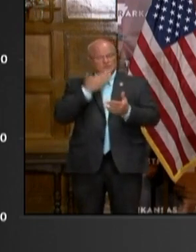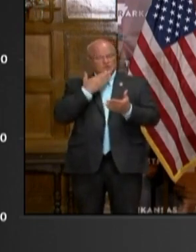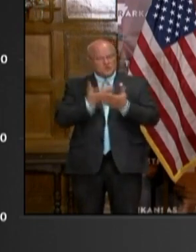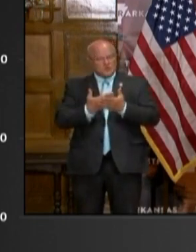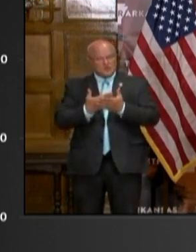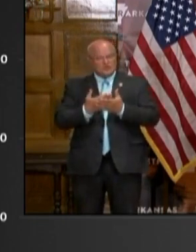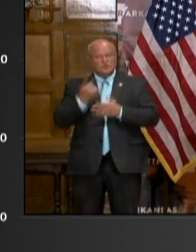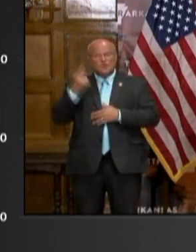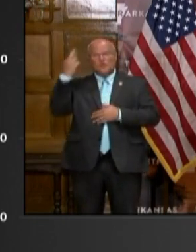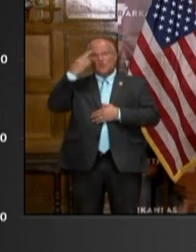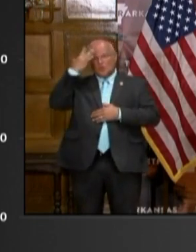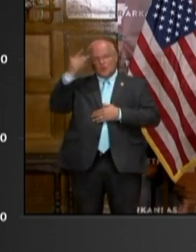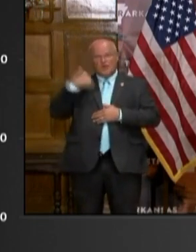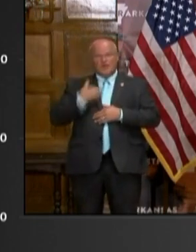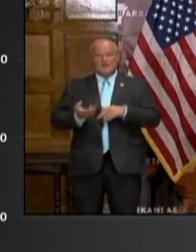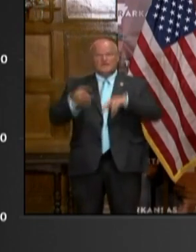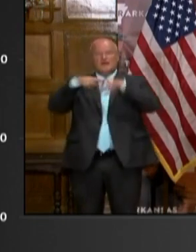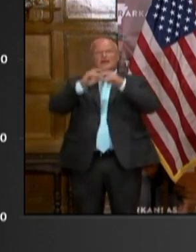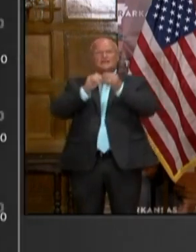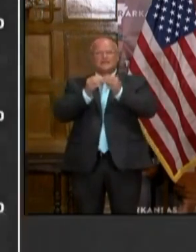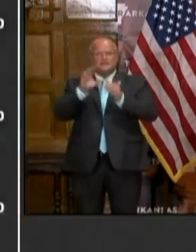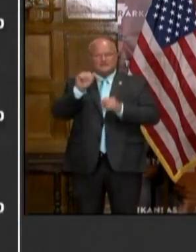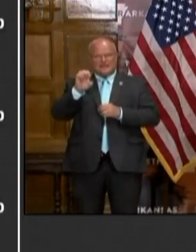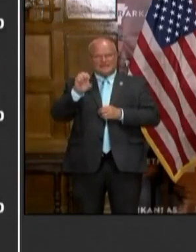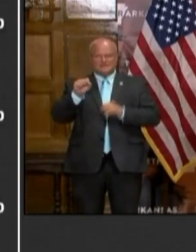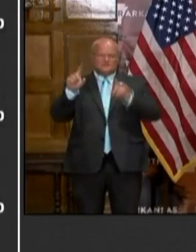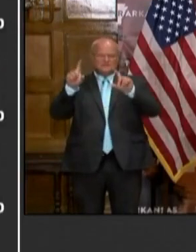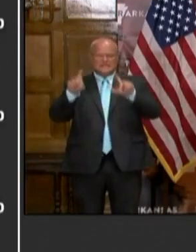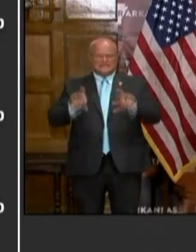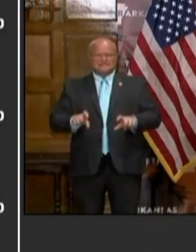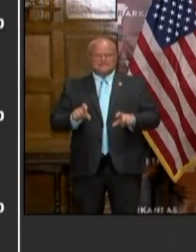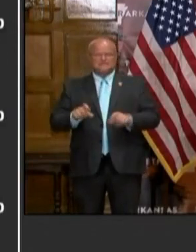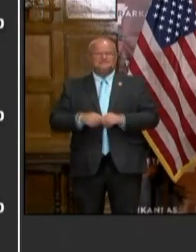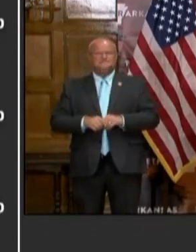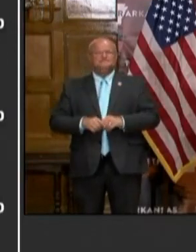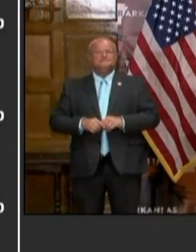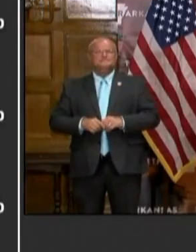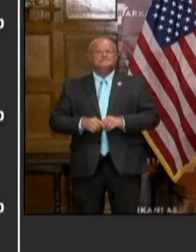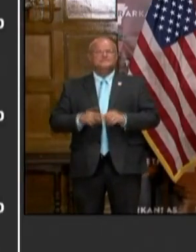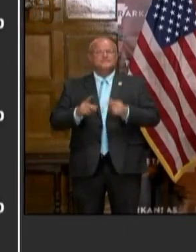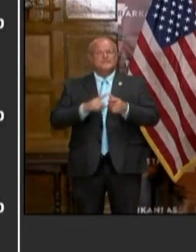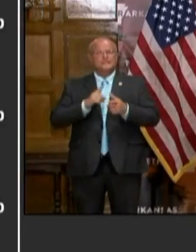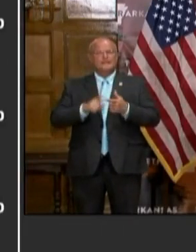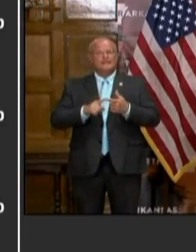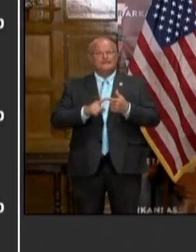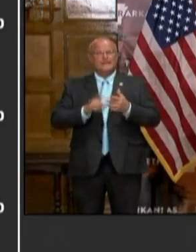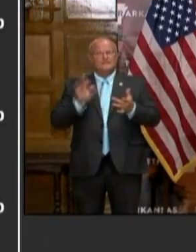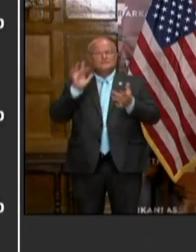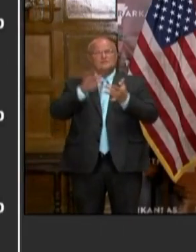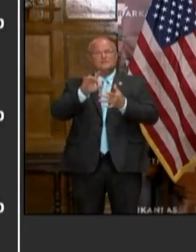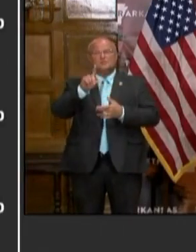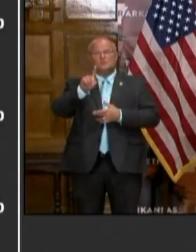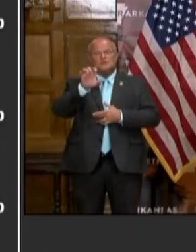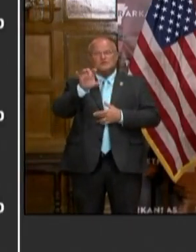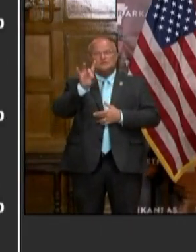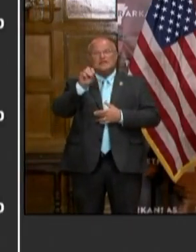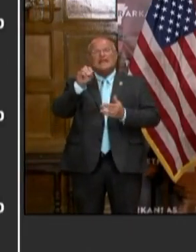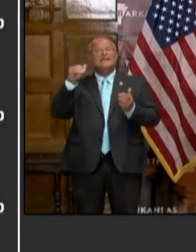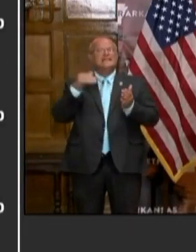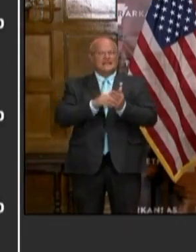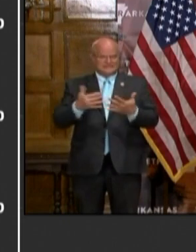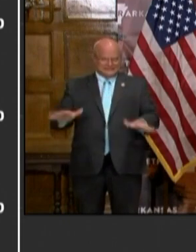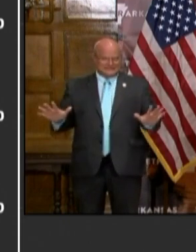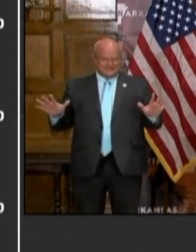encouraging, and that's one of the reasons we have a higher number of cases, or tests, excuse me. And then we did reach 180,000